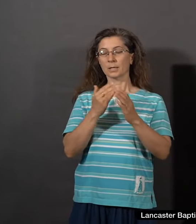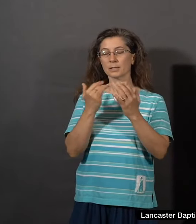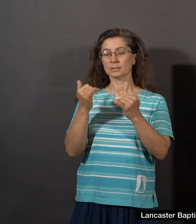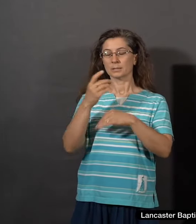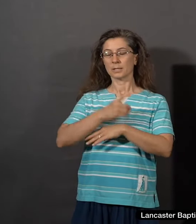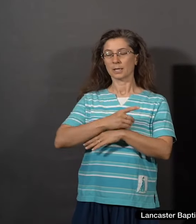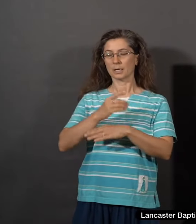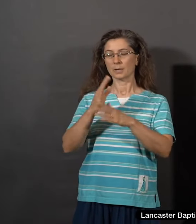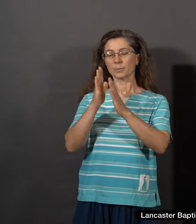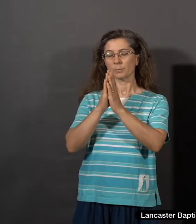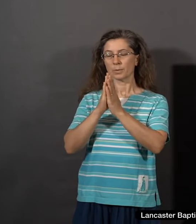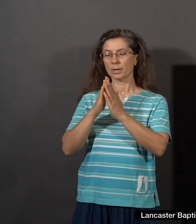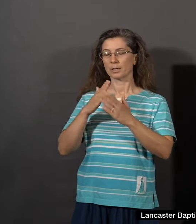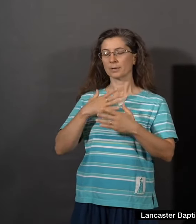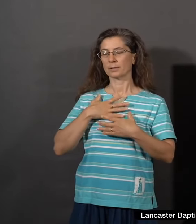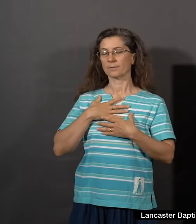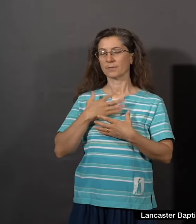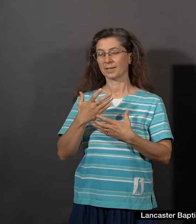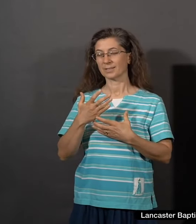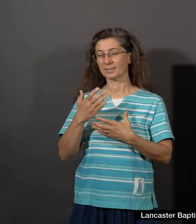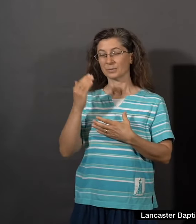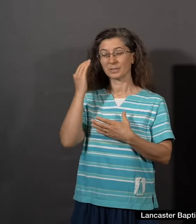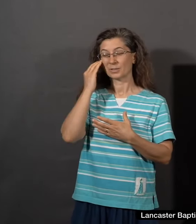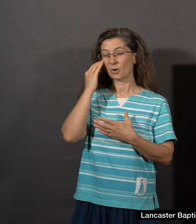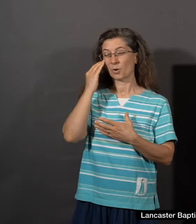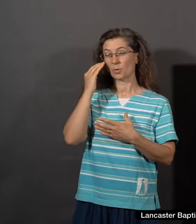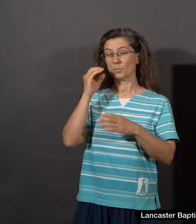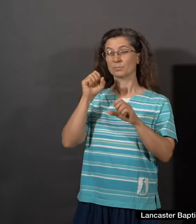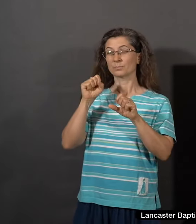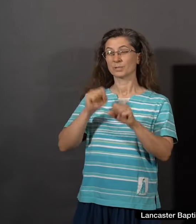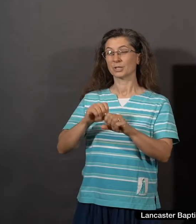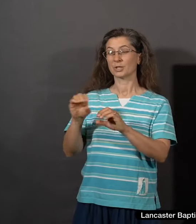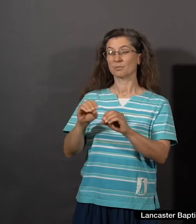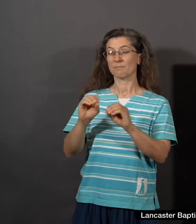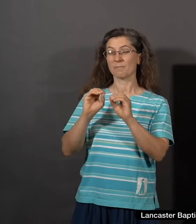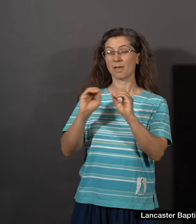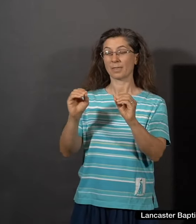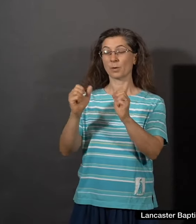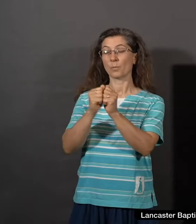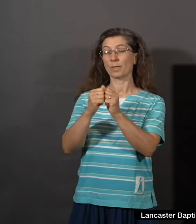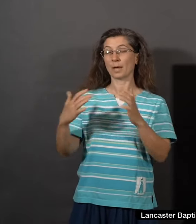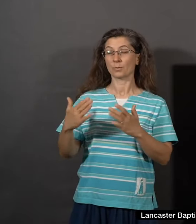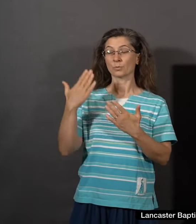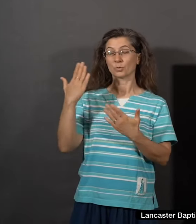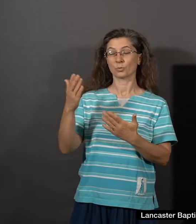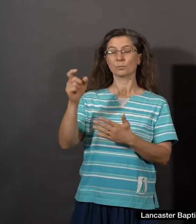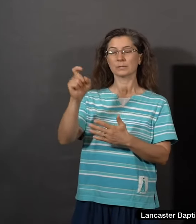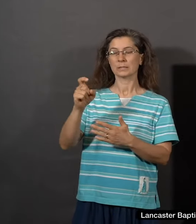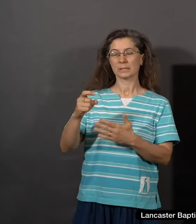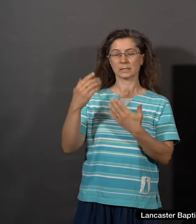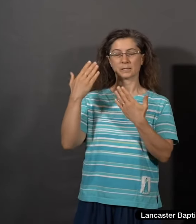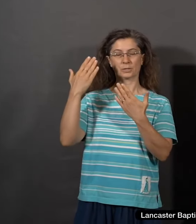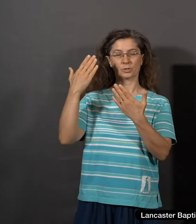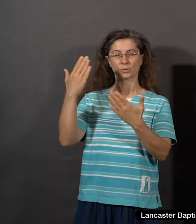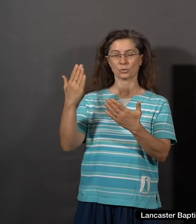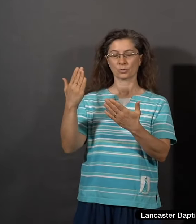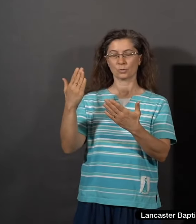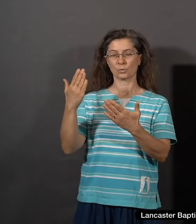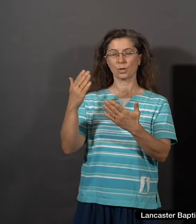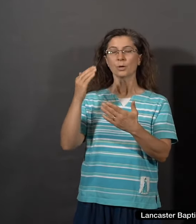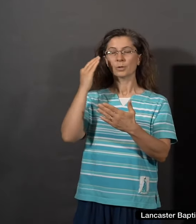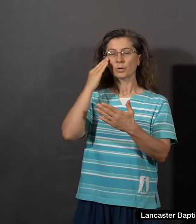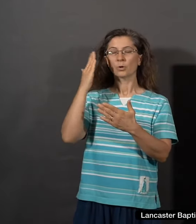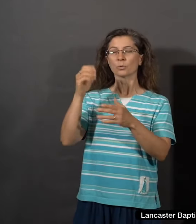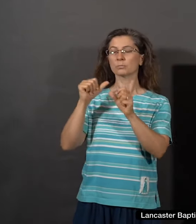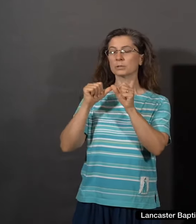you that that we can do nothing without you and we thank you that you are a god that has brought us this far we know you'll continue to bless